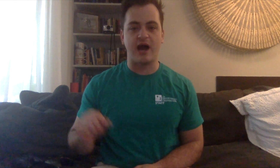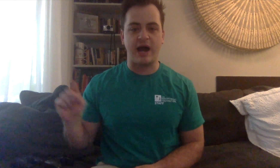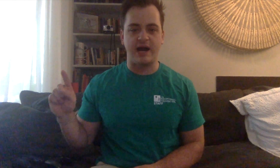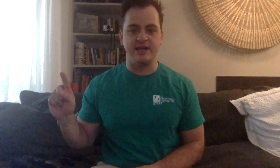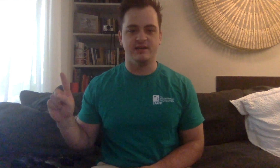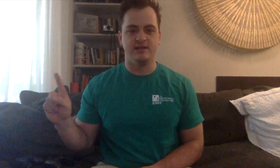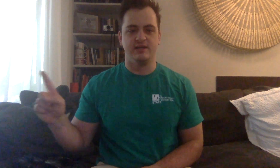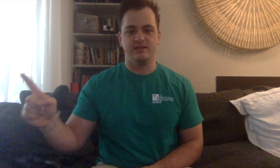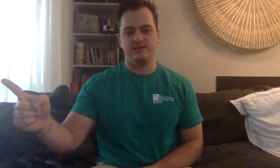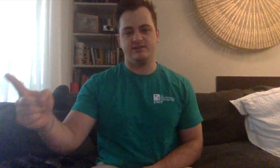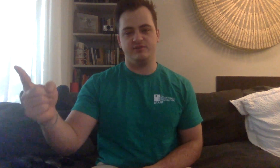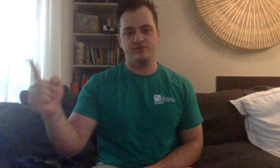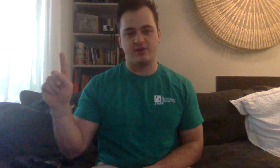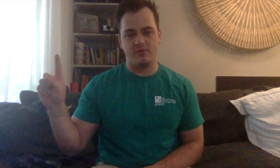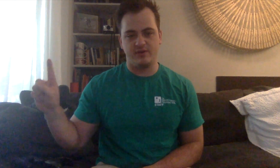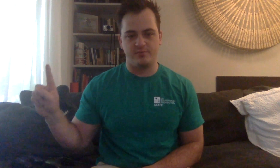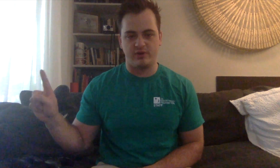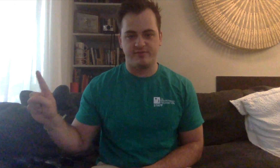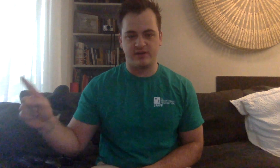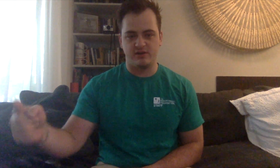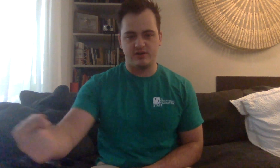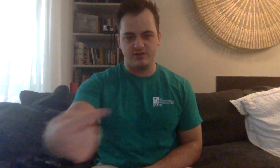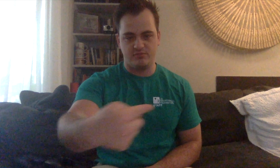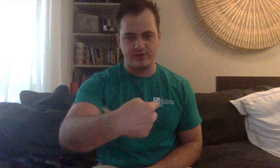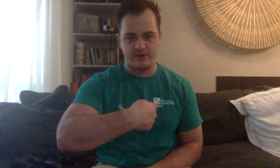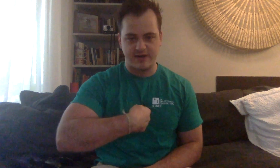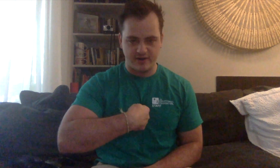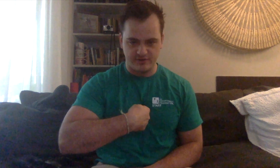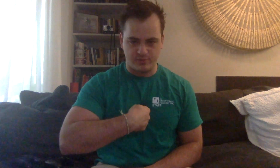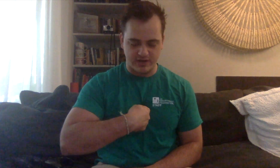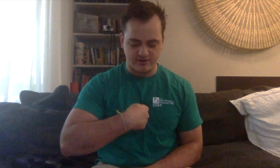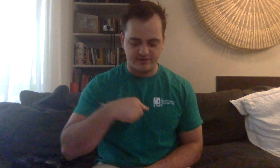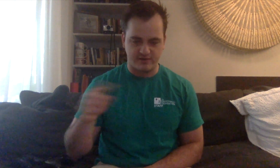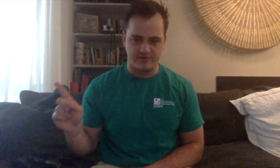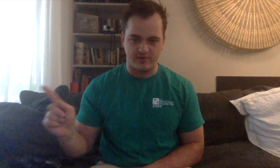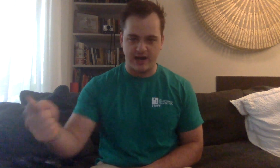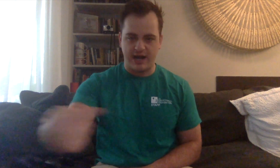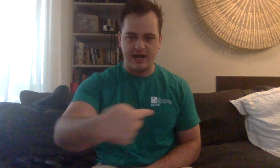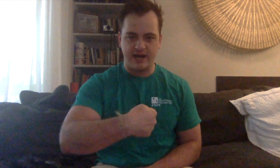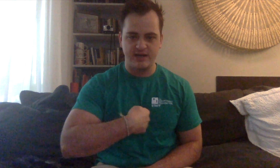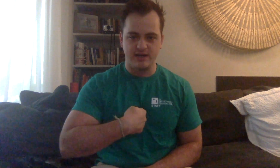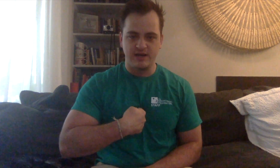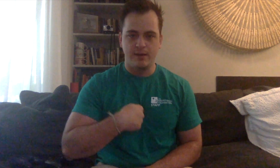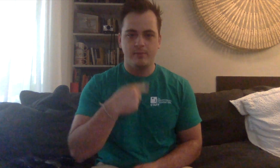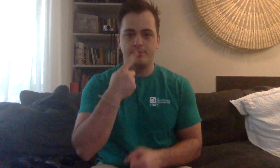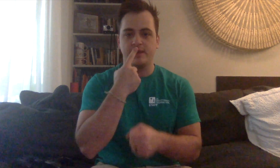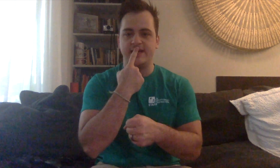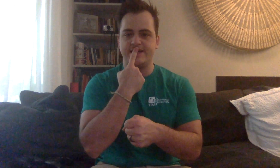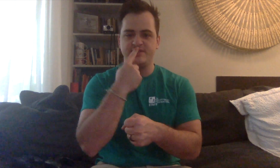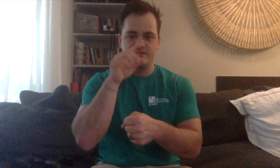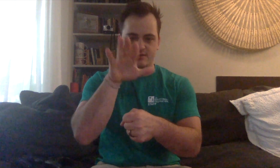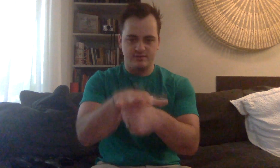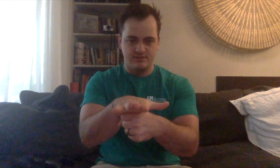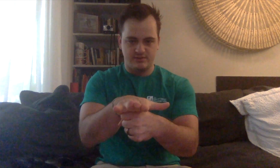I is you start with your pointer finger, and you bring it around, and you point at yourself. So I pledge